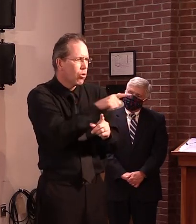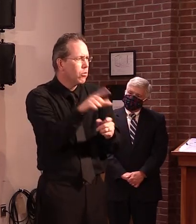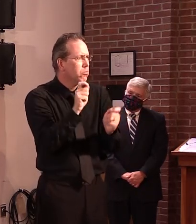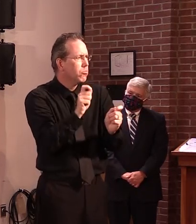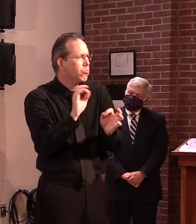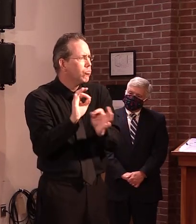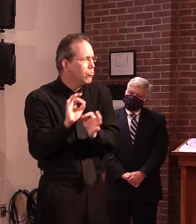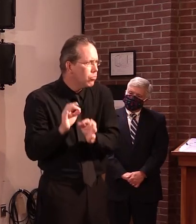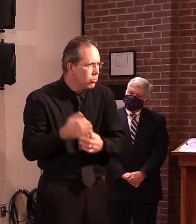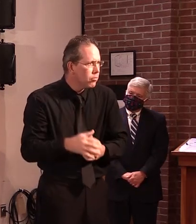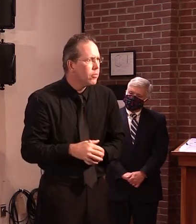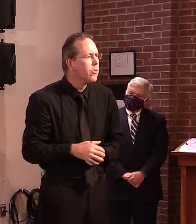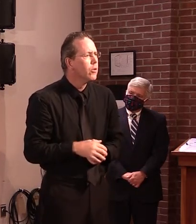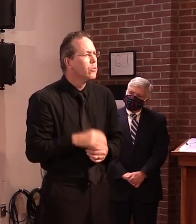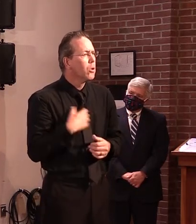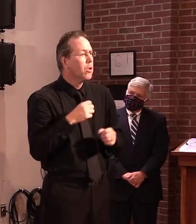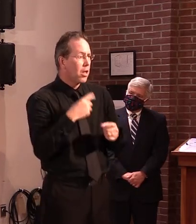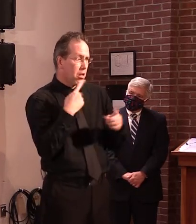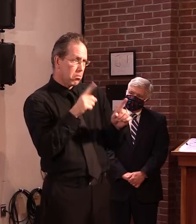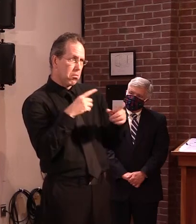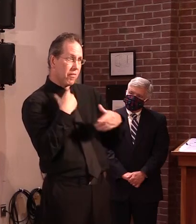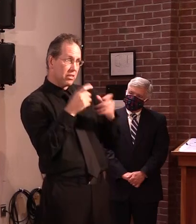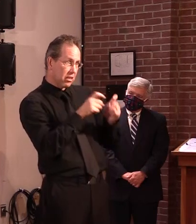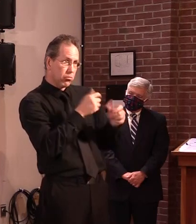we've been able to accomplish that thus far.